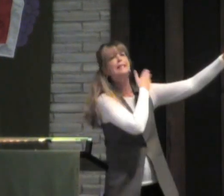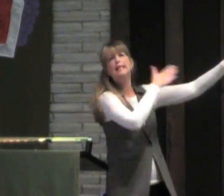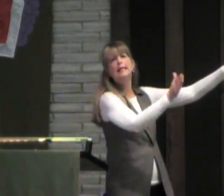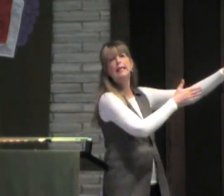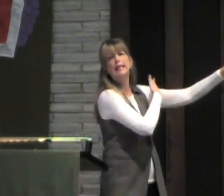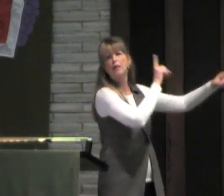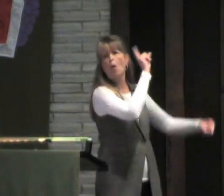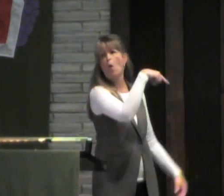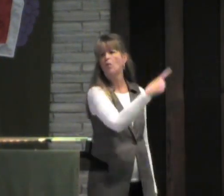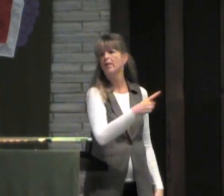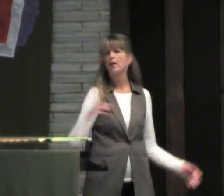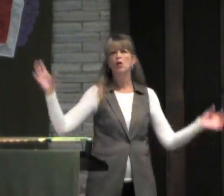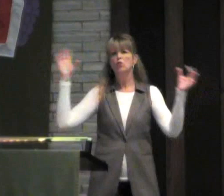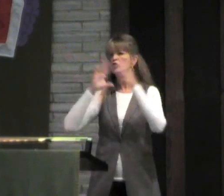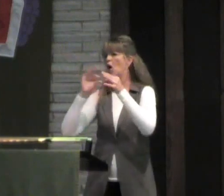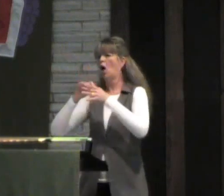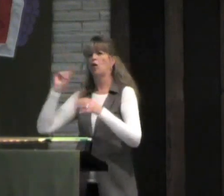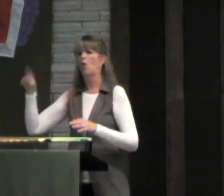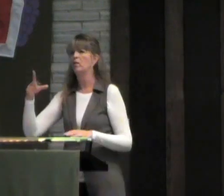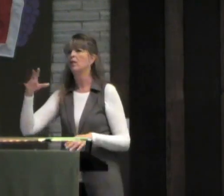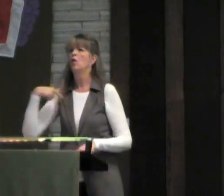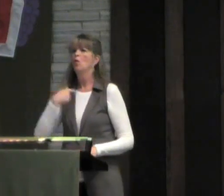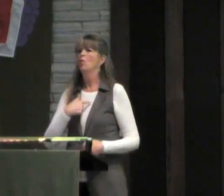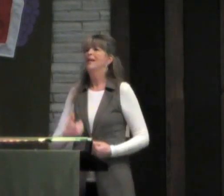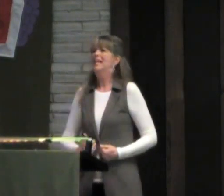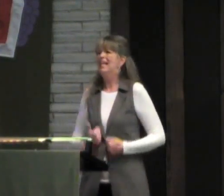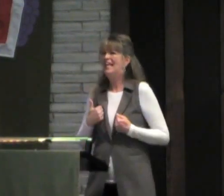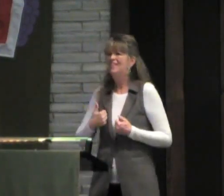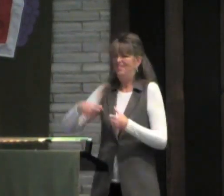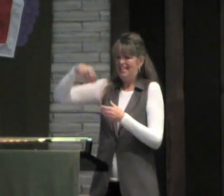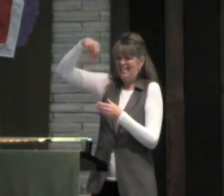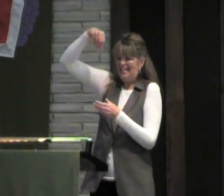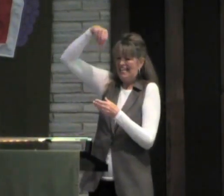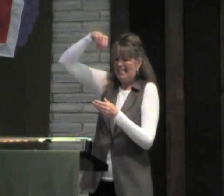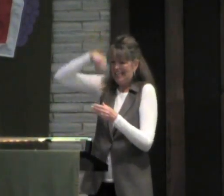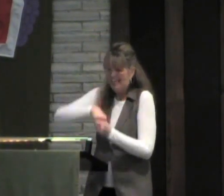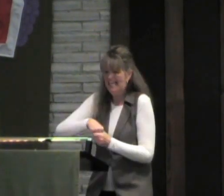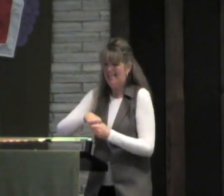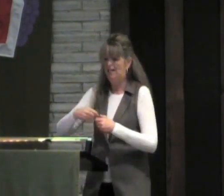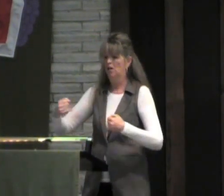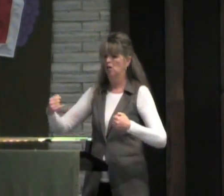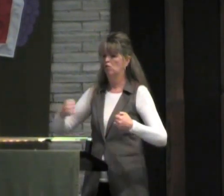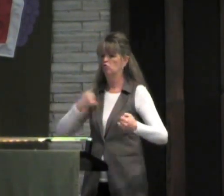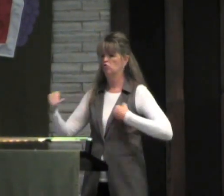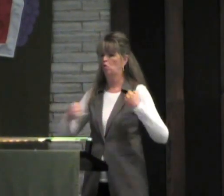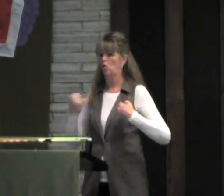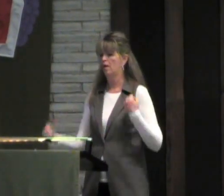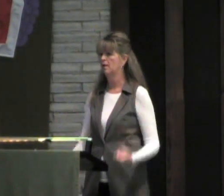We don't talk about it. We don't sing about it only. We live in joy.